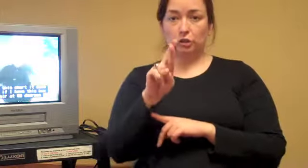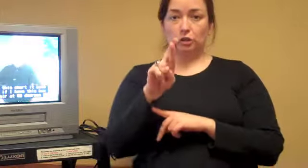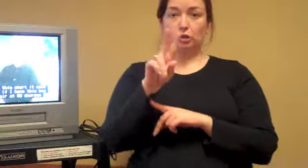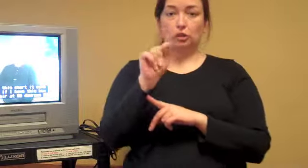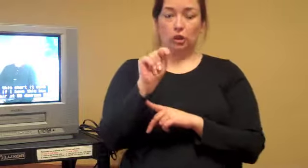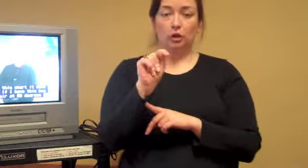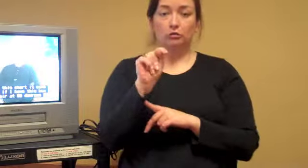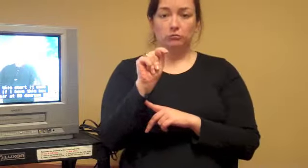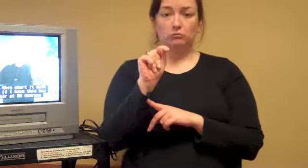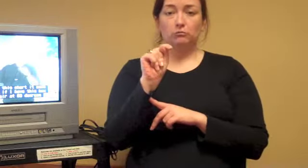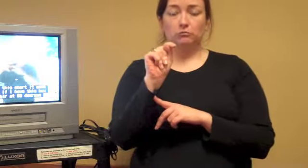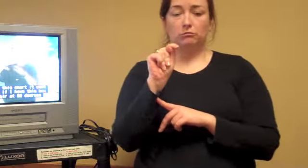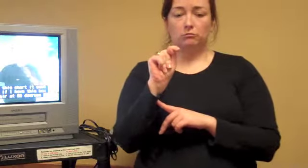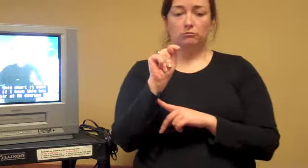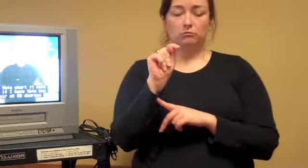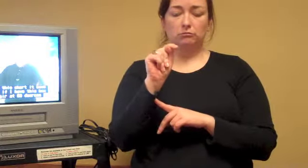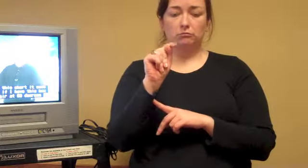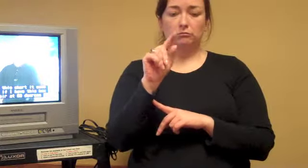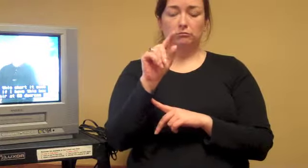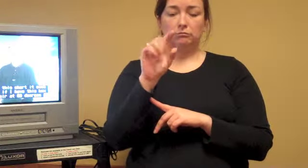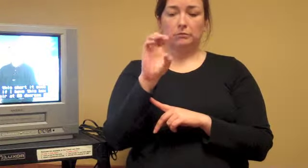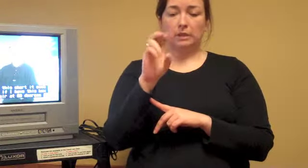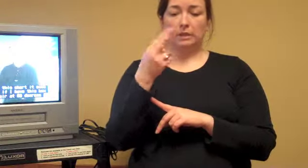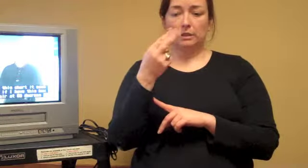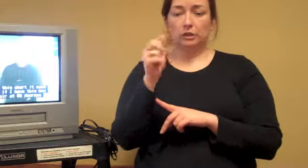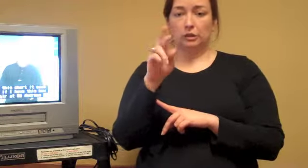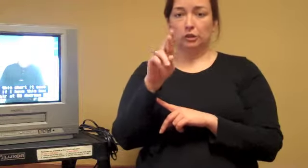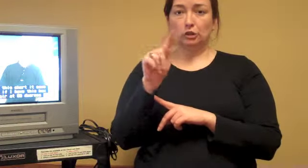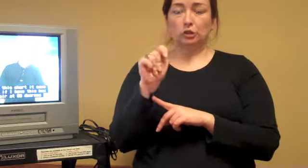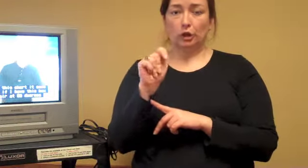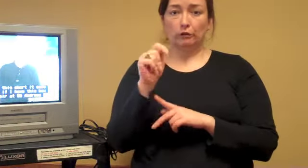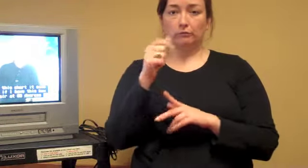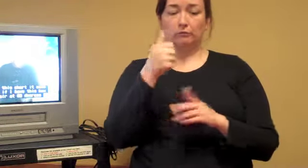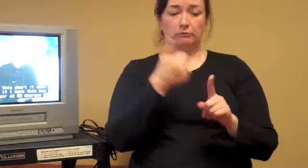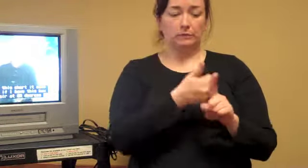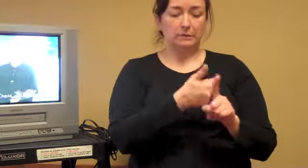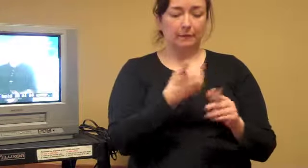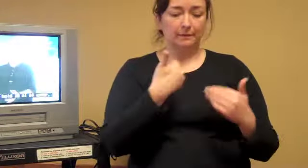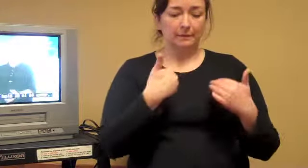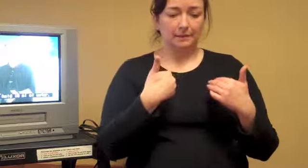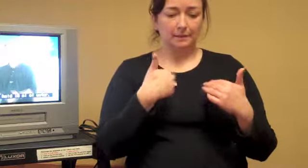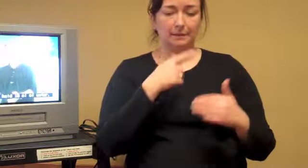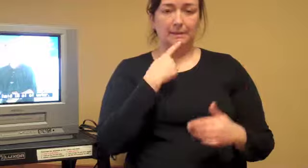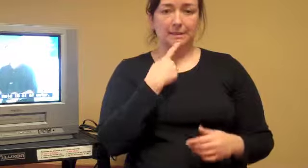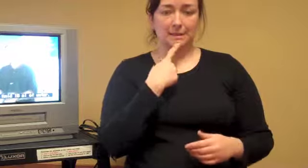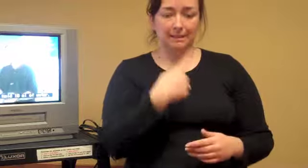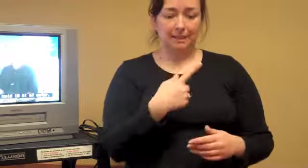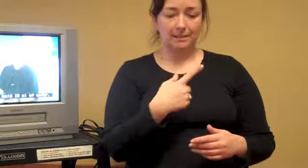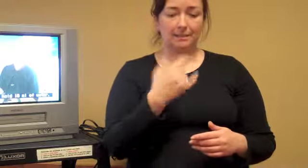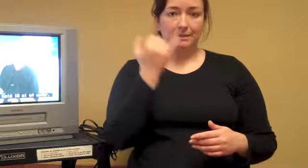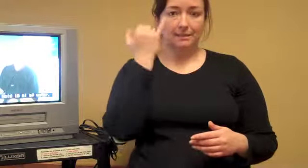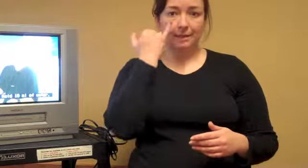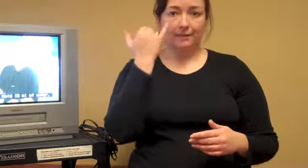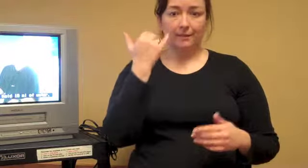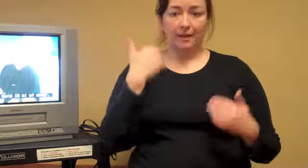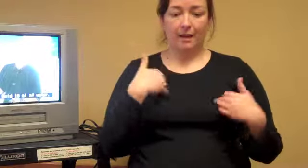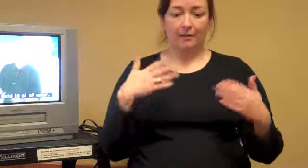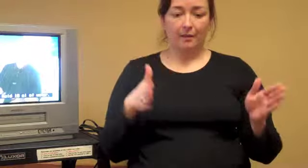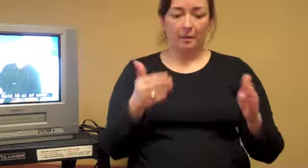chart, it says that if I have this box of air at 80 degrees, it will hold